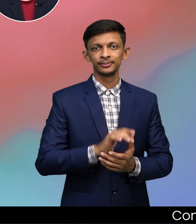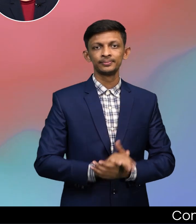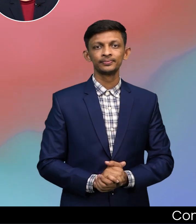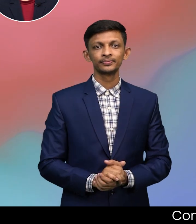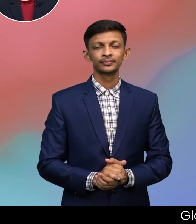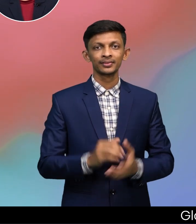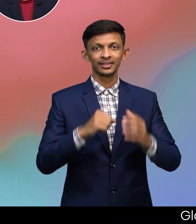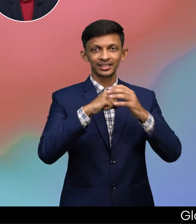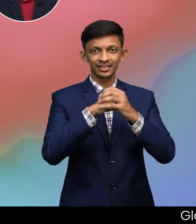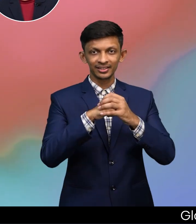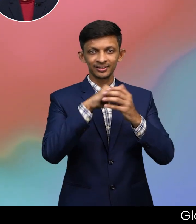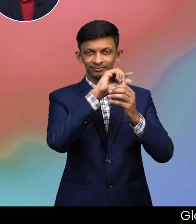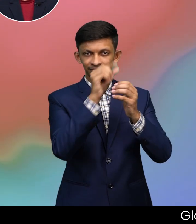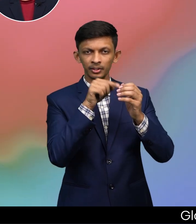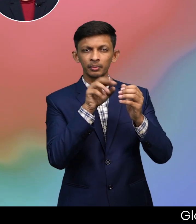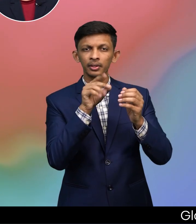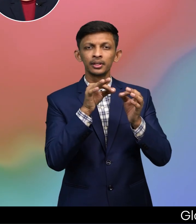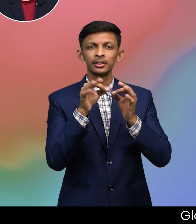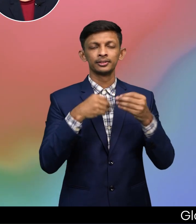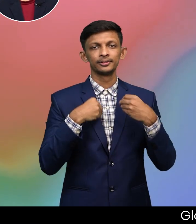Glomerular filtration,